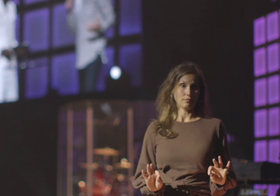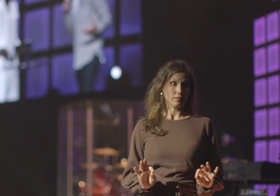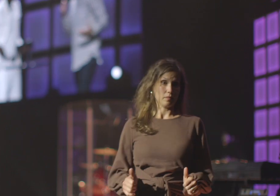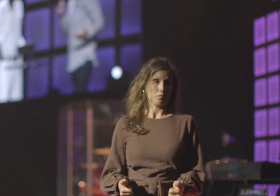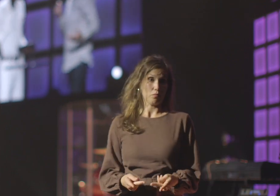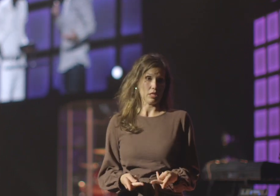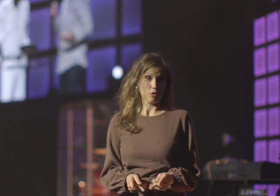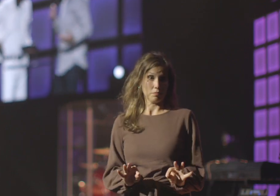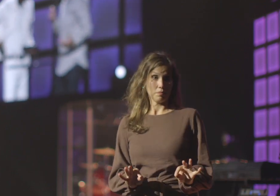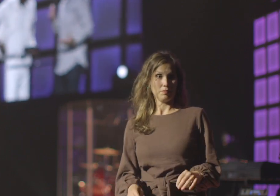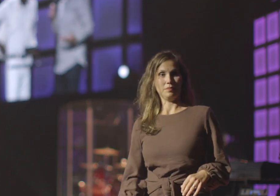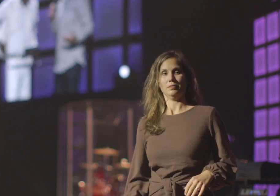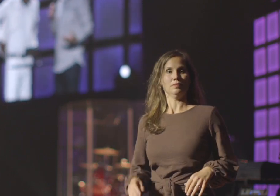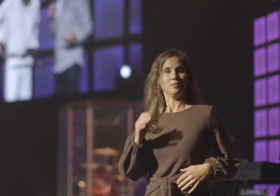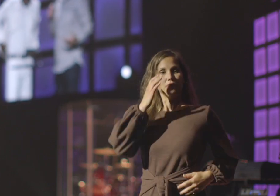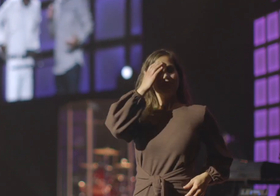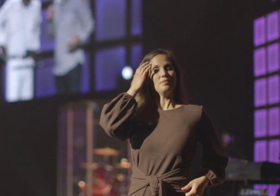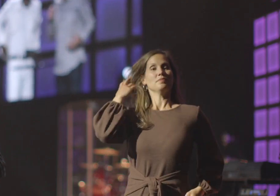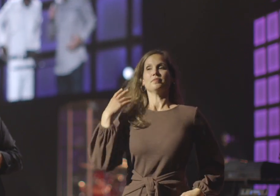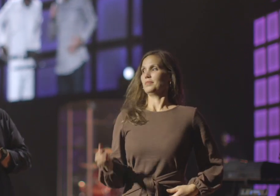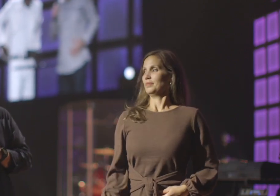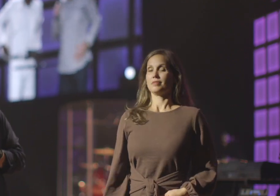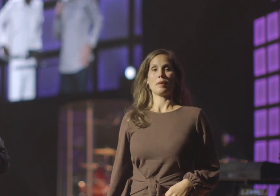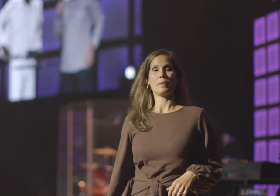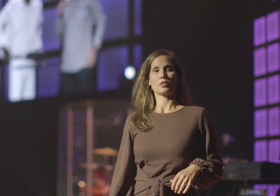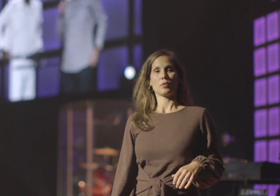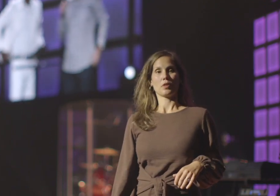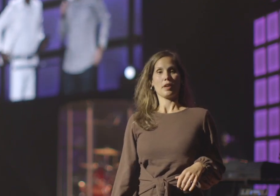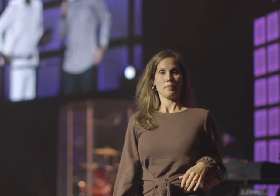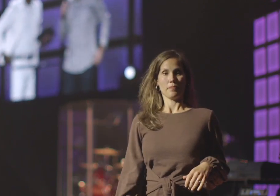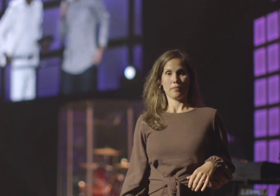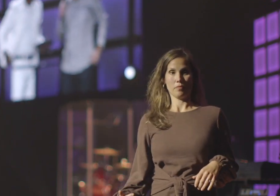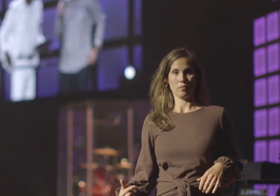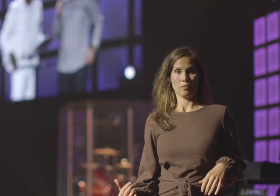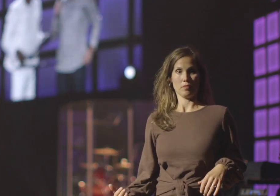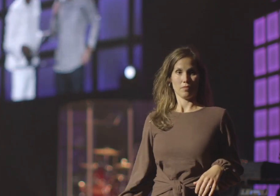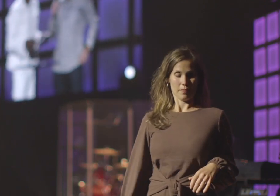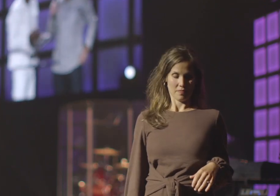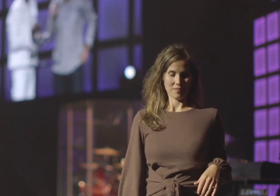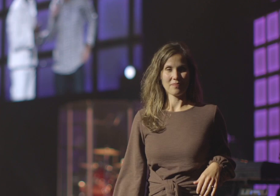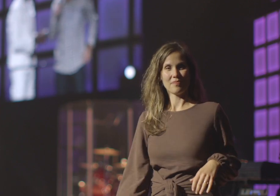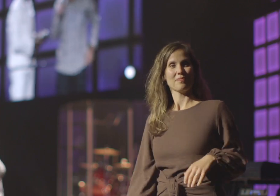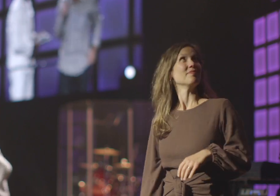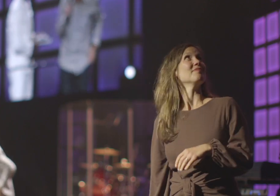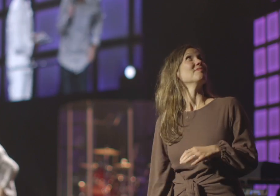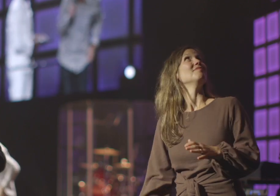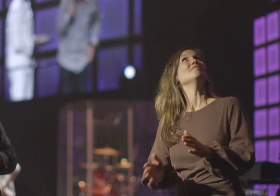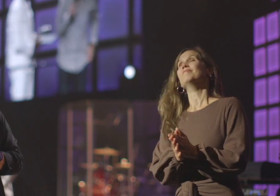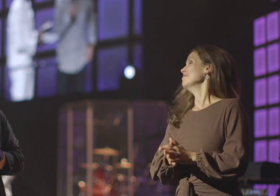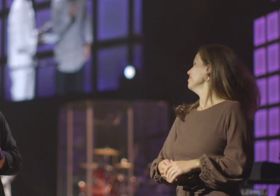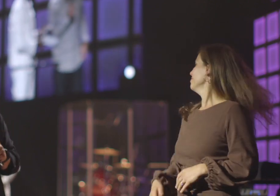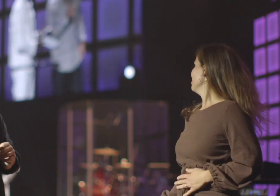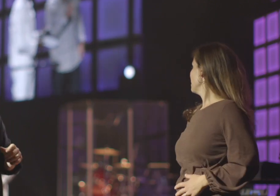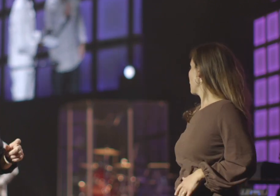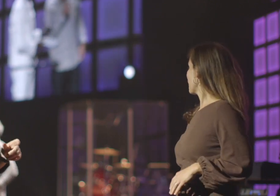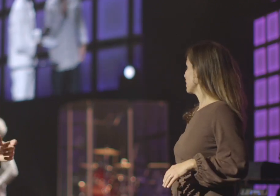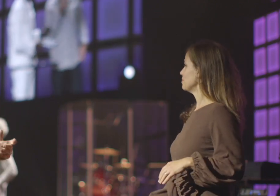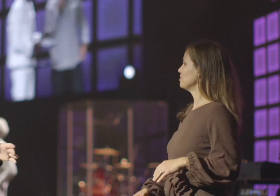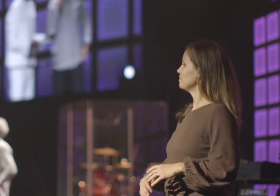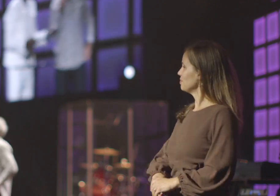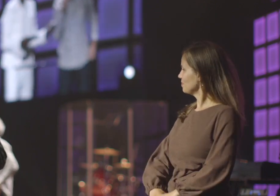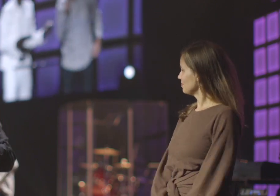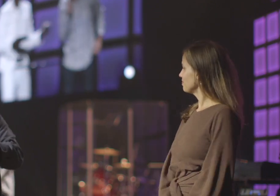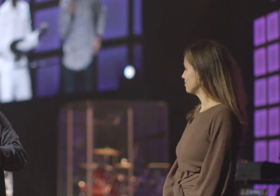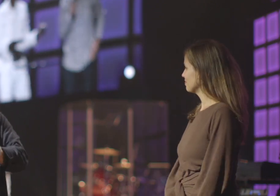And again, I walked away because I was wet. Did you introduce your wife already? You did it. Come on, I'm trying to help you. Apparently, this is the way we rehearsed this.